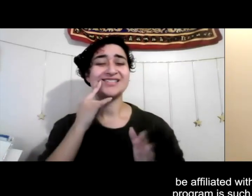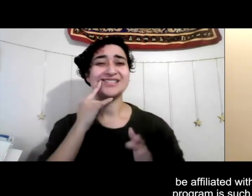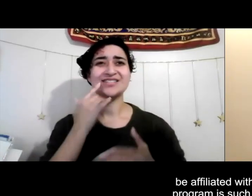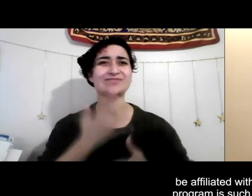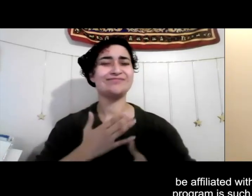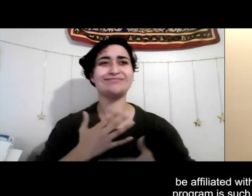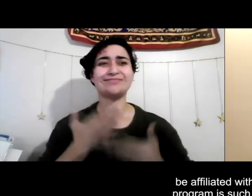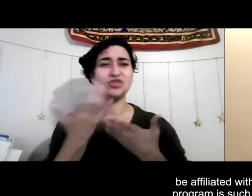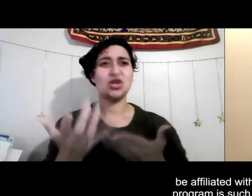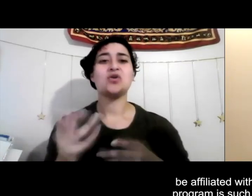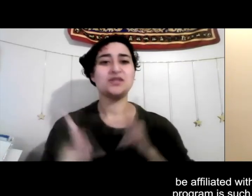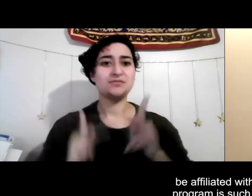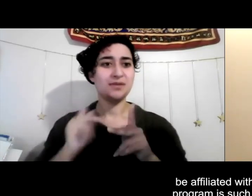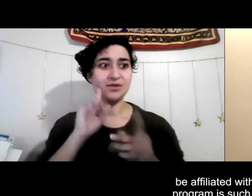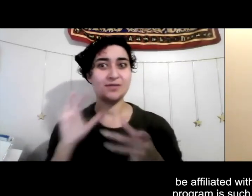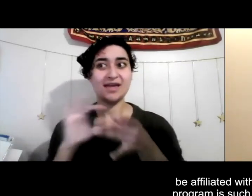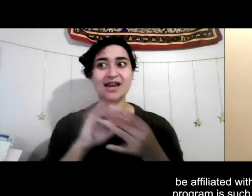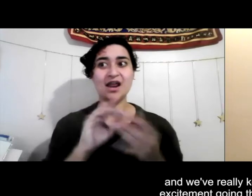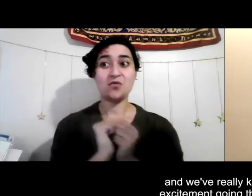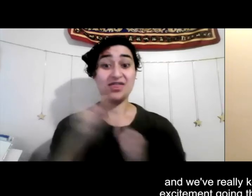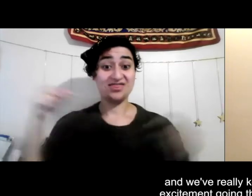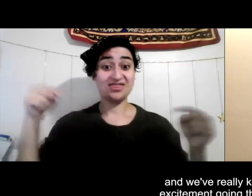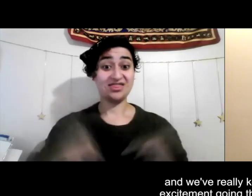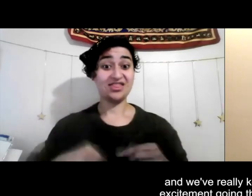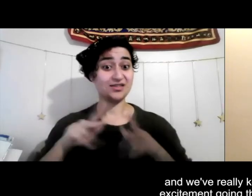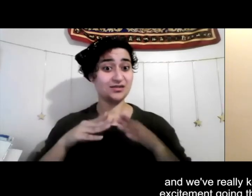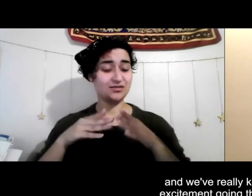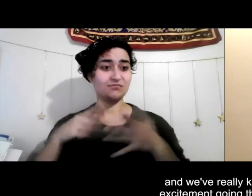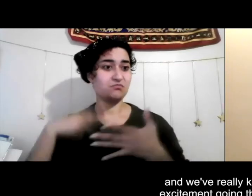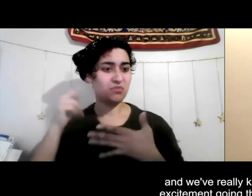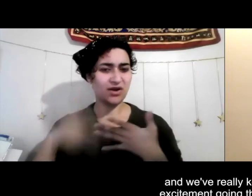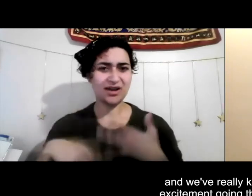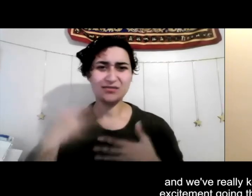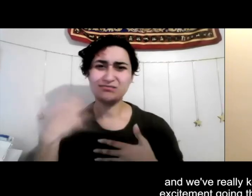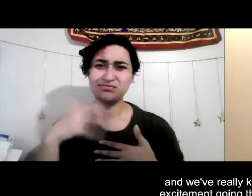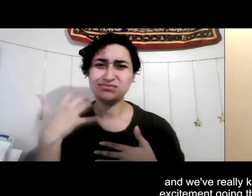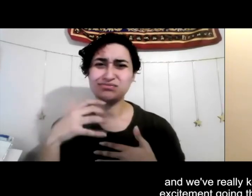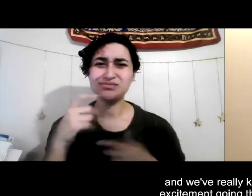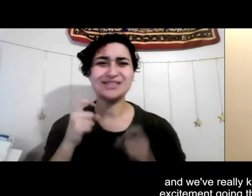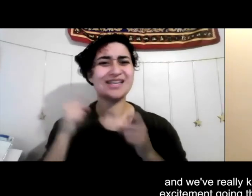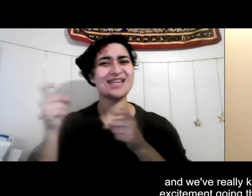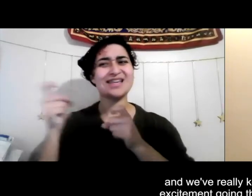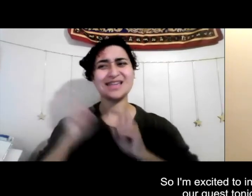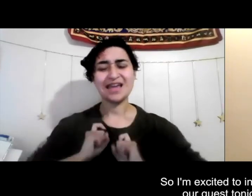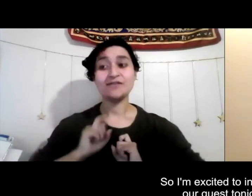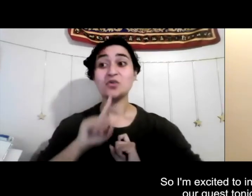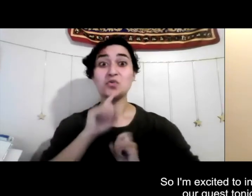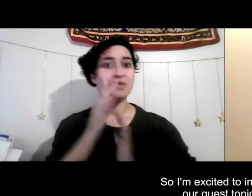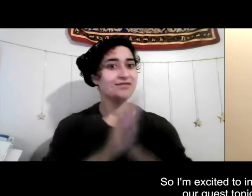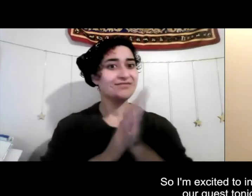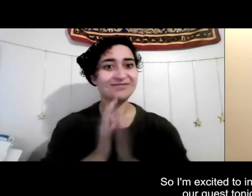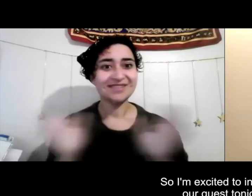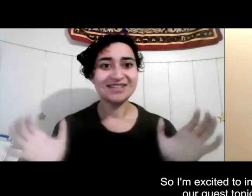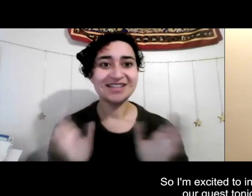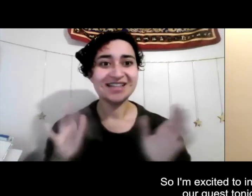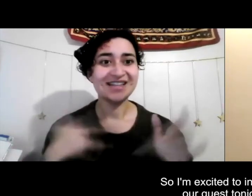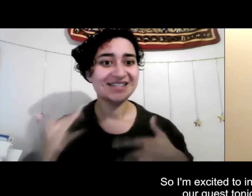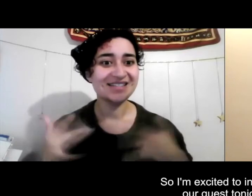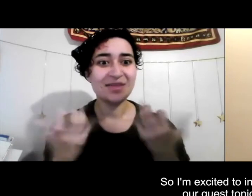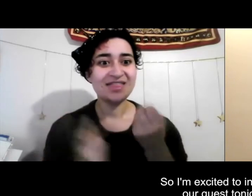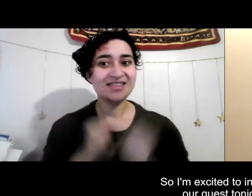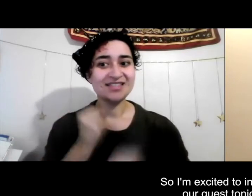with this program is such a gift. And we've really kept the excitement going this year. So I'm excited to